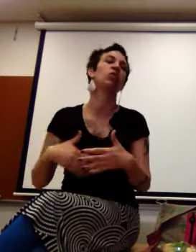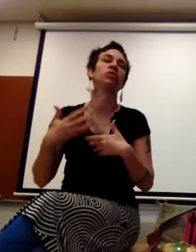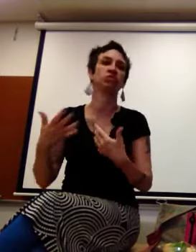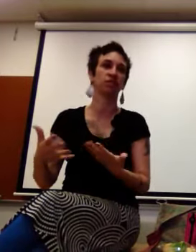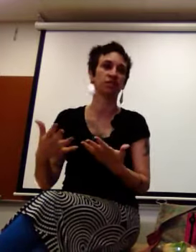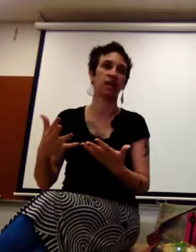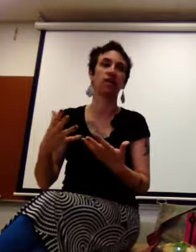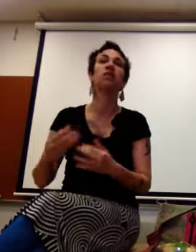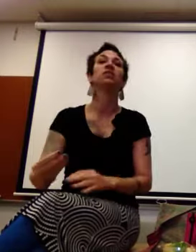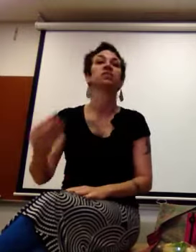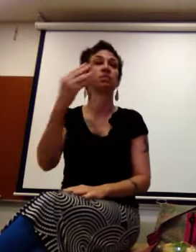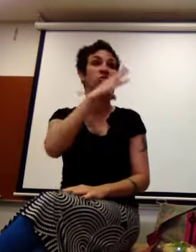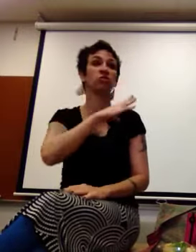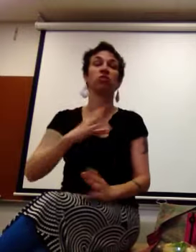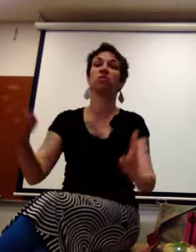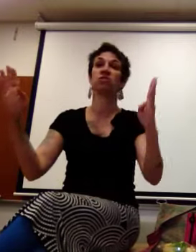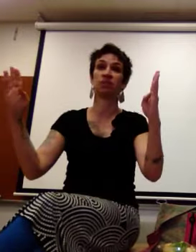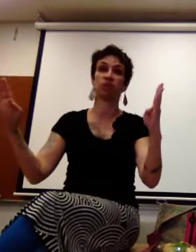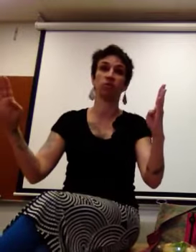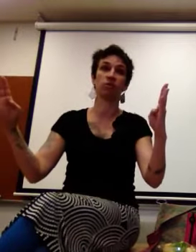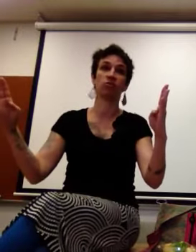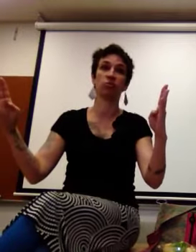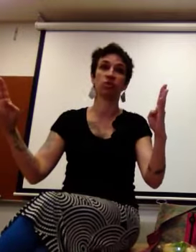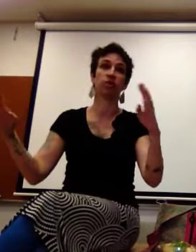we do instead is I'm going to show you the segment you'll be interpreting.